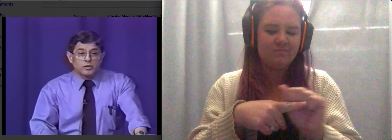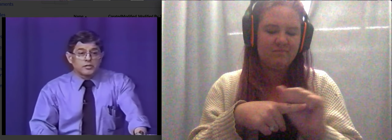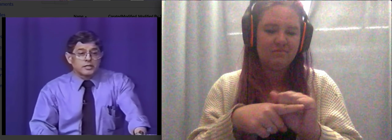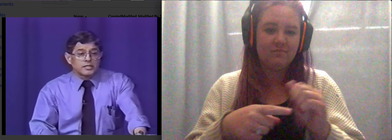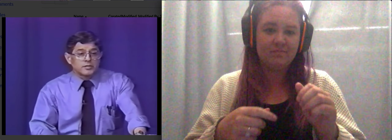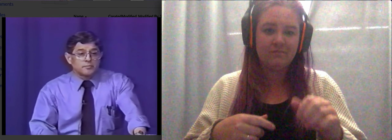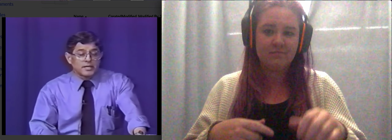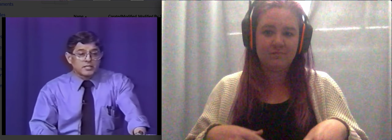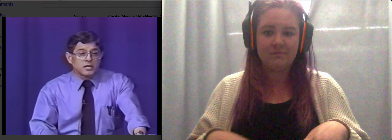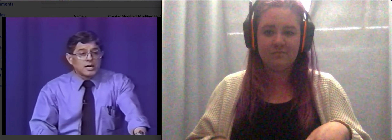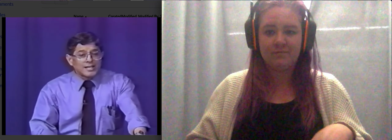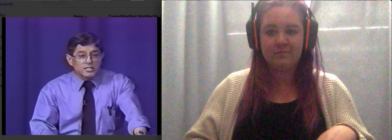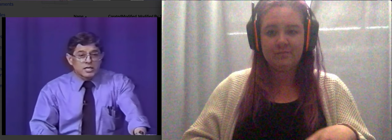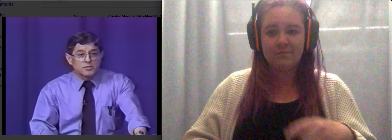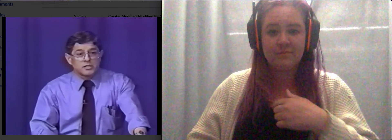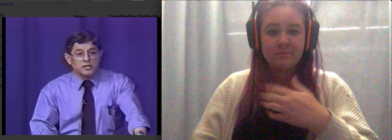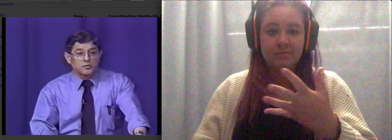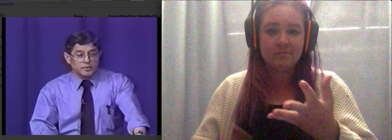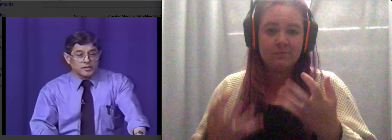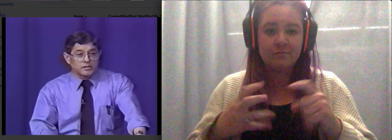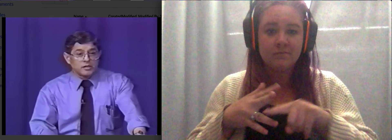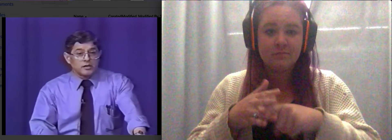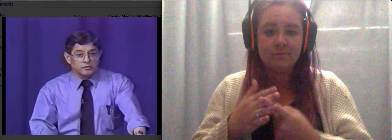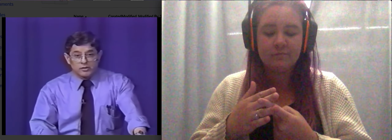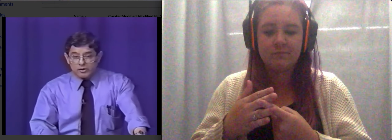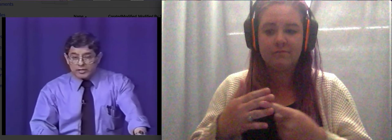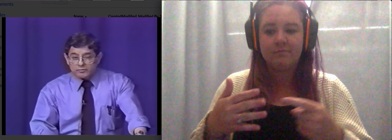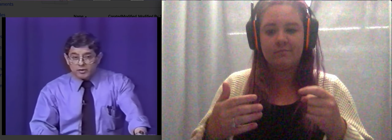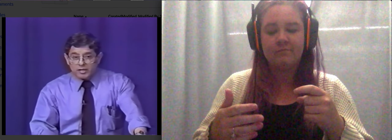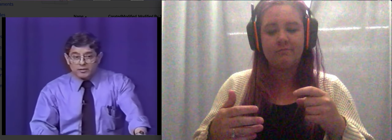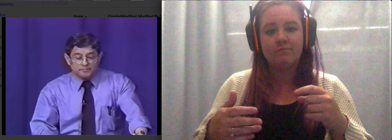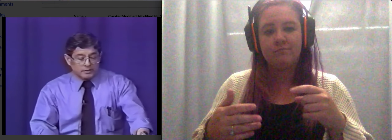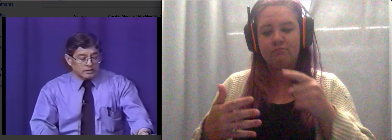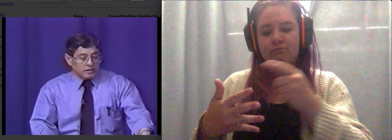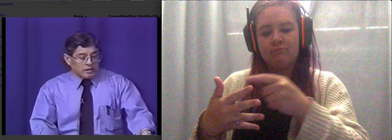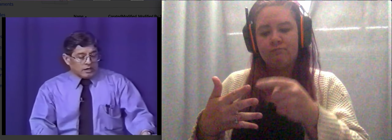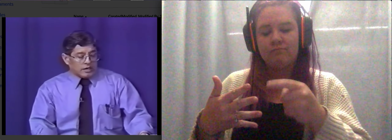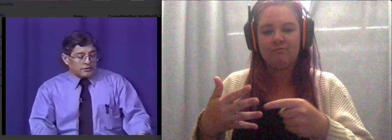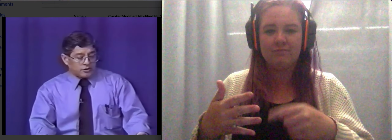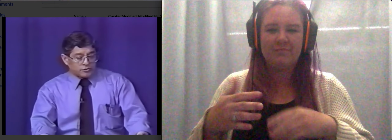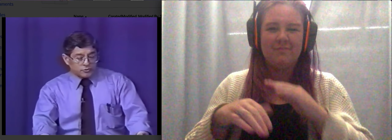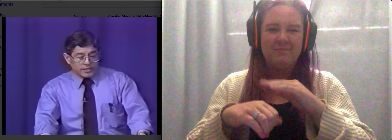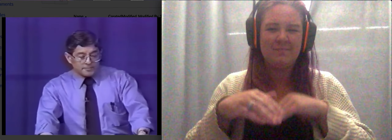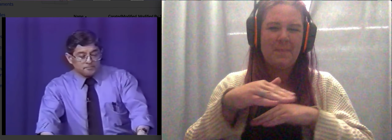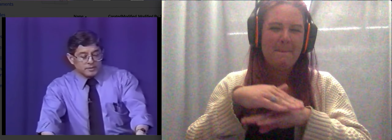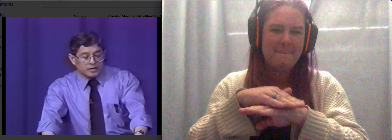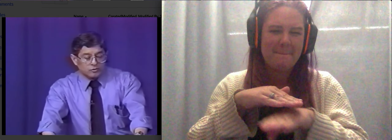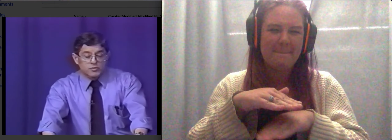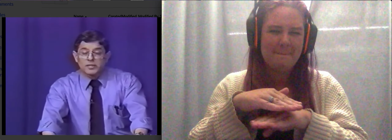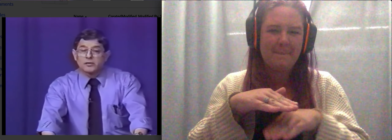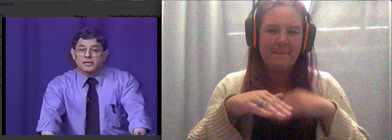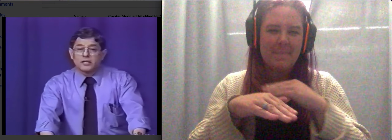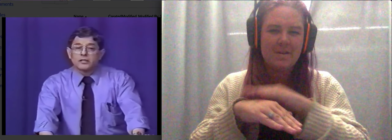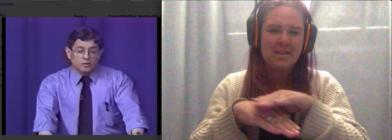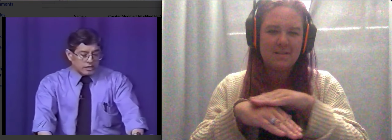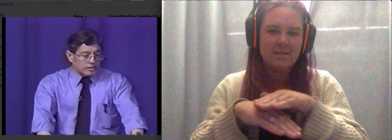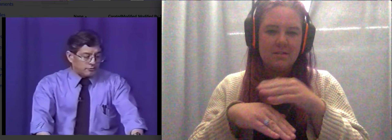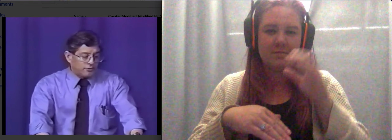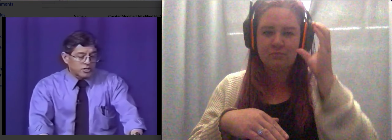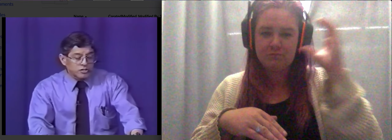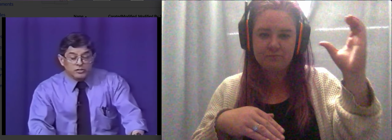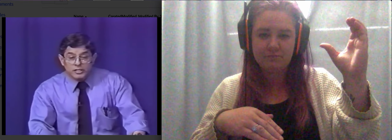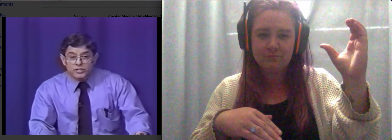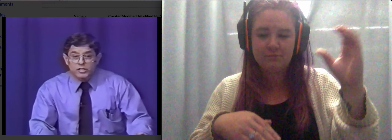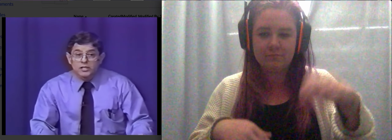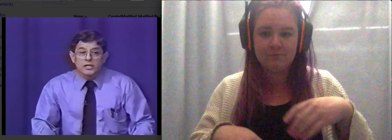some basic concepts that underpin the interactive model. There are three that I will speak about. Functional